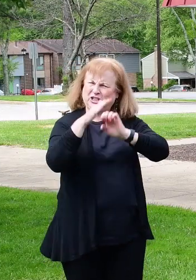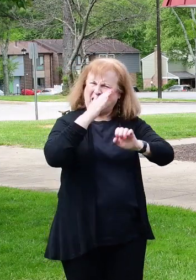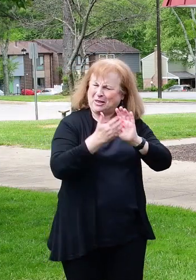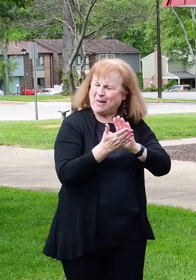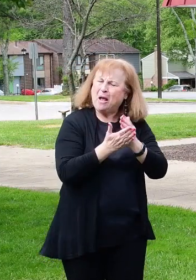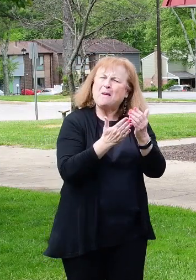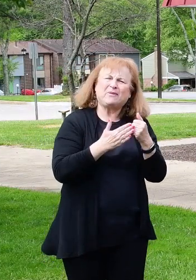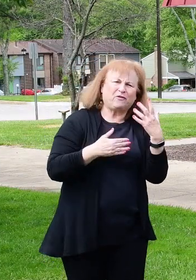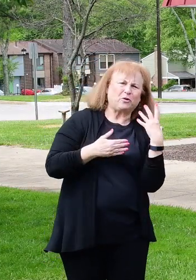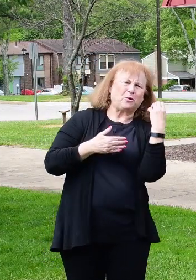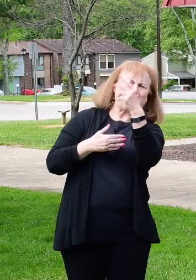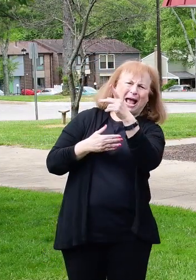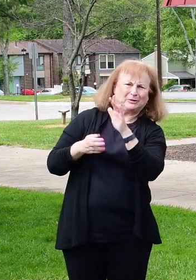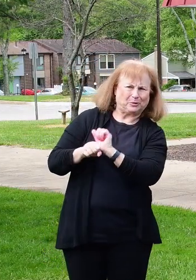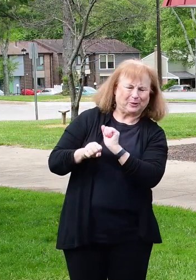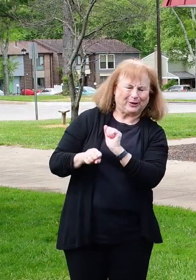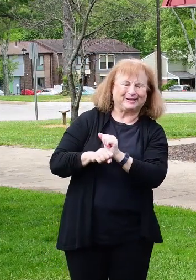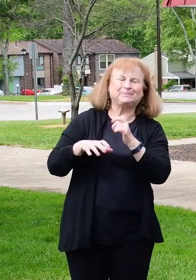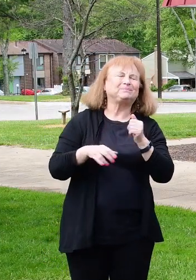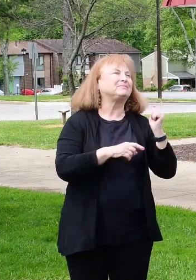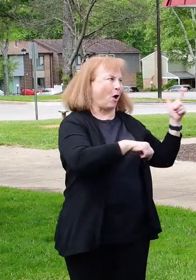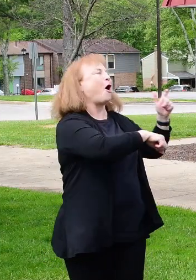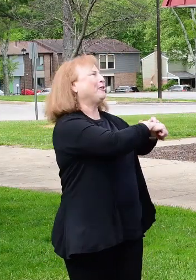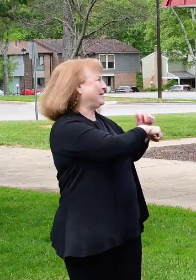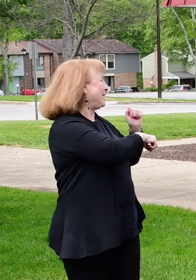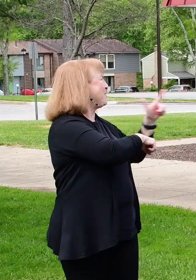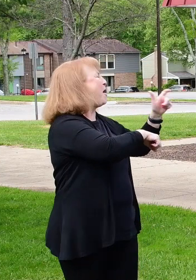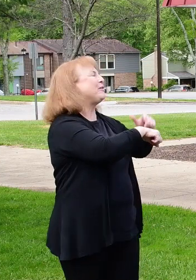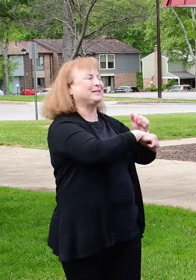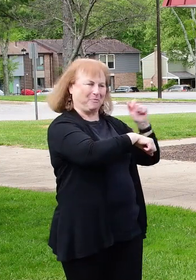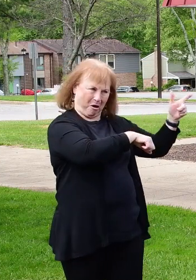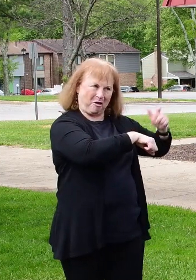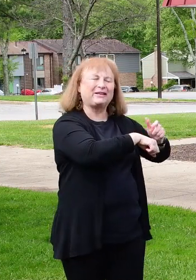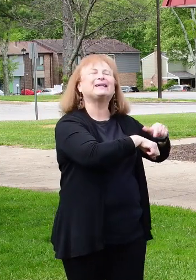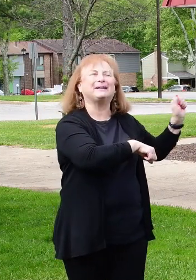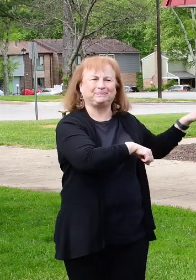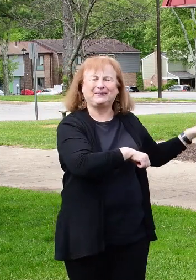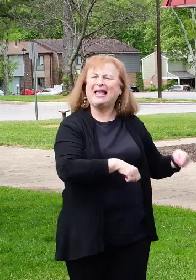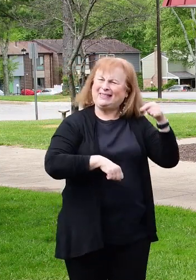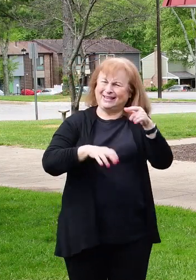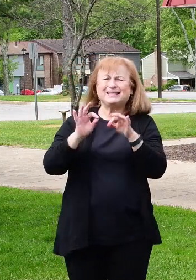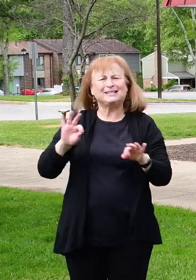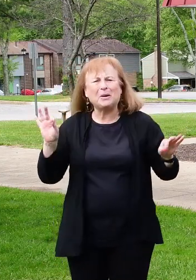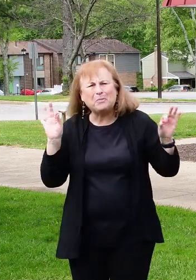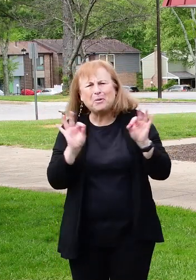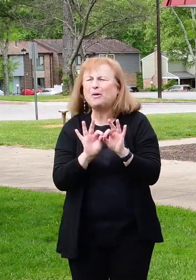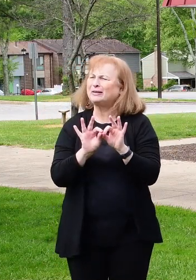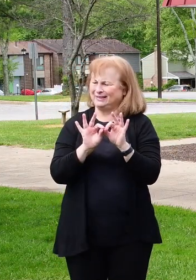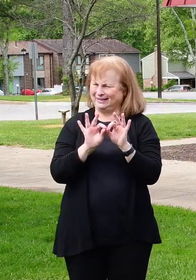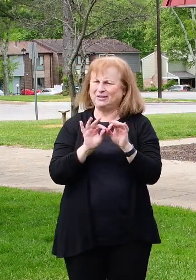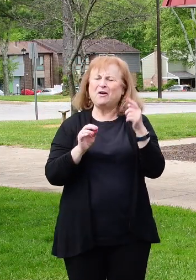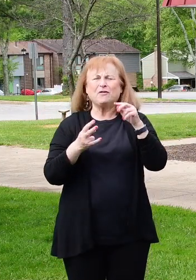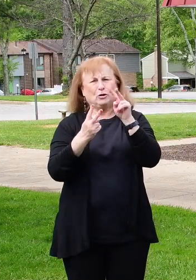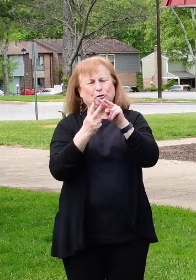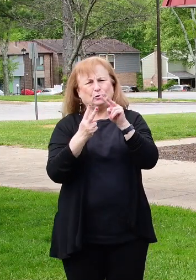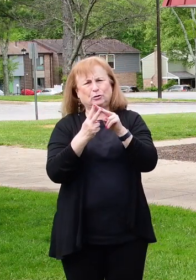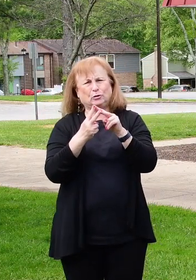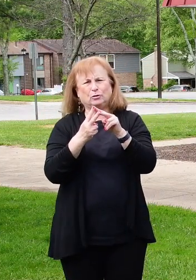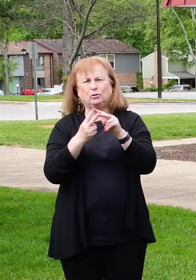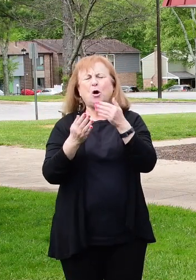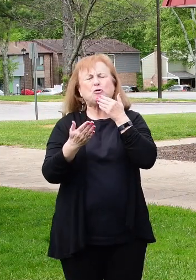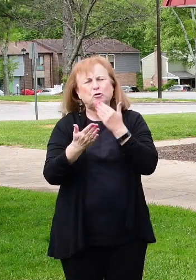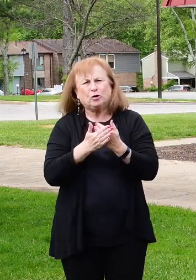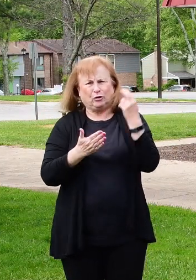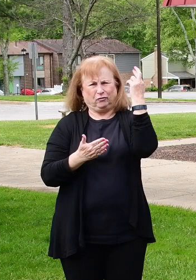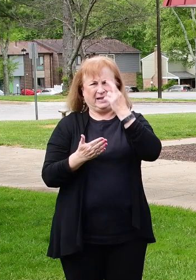School before you go back to work. Yes, all the time. Yes, this is important. It's important for 2 very, very